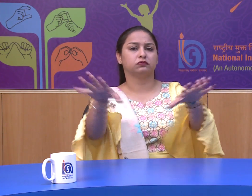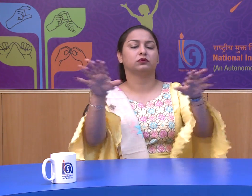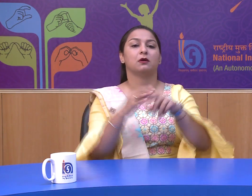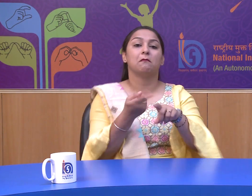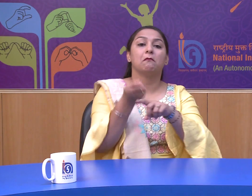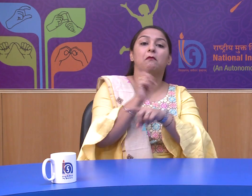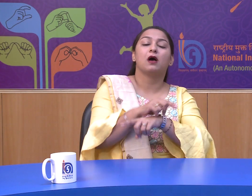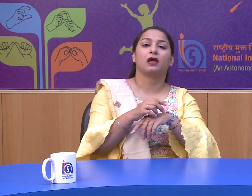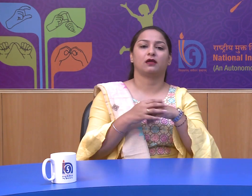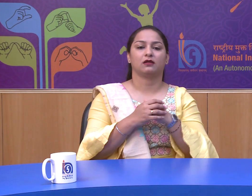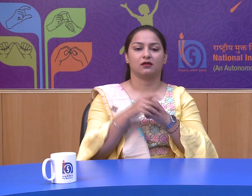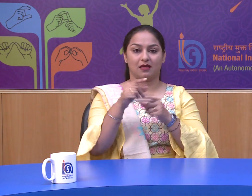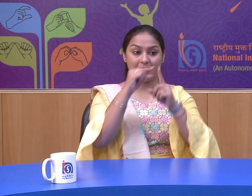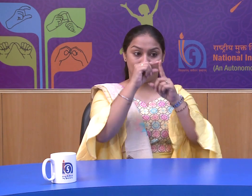the Persian art.